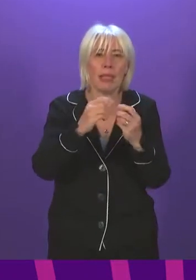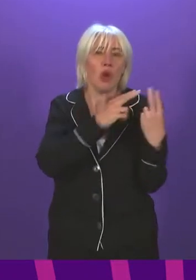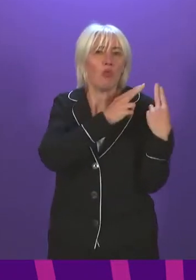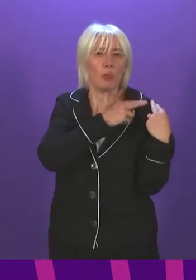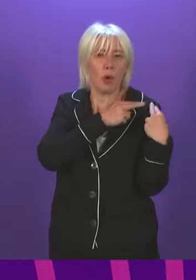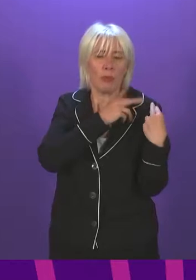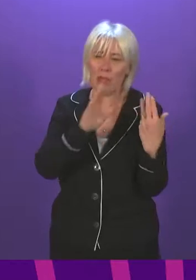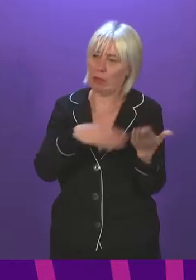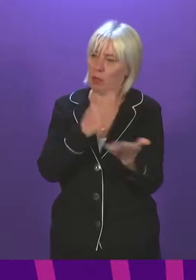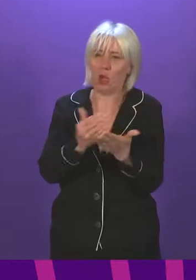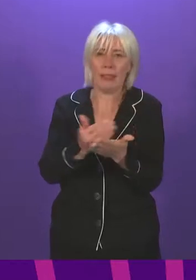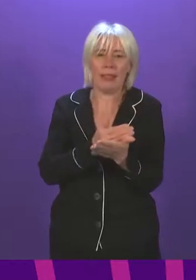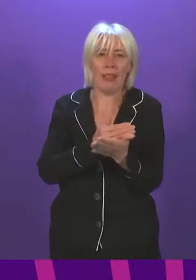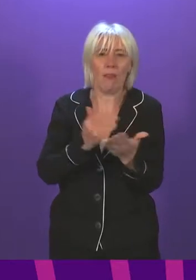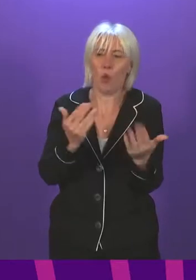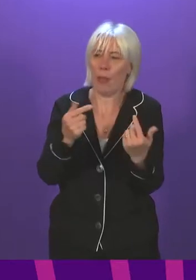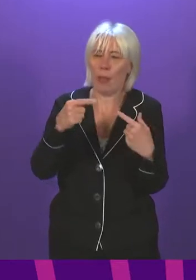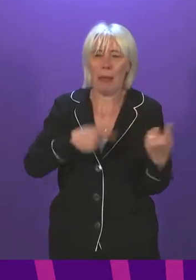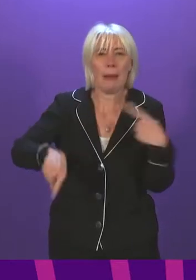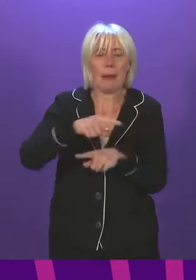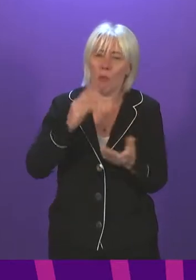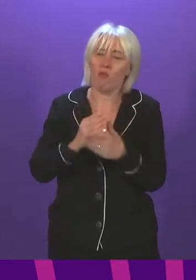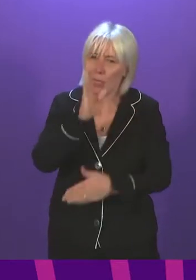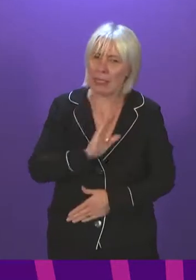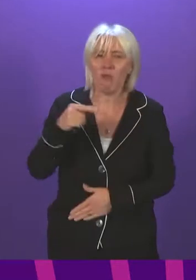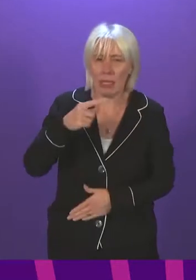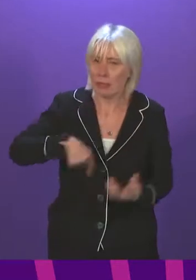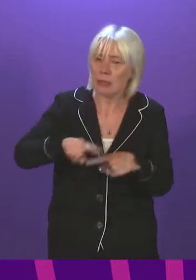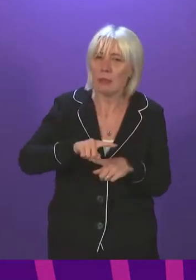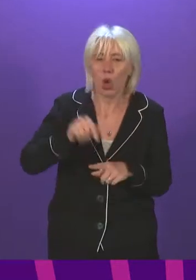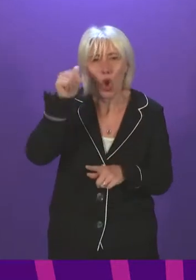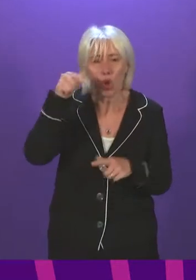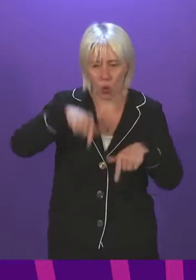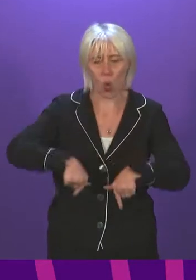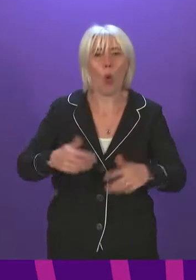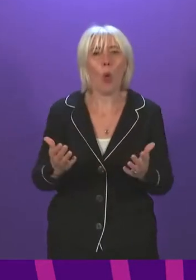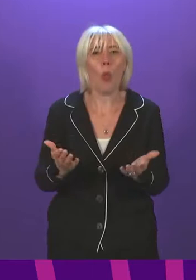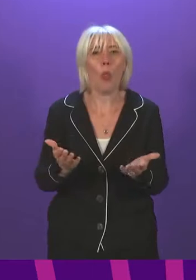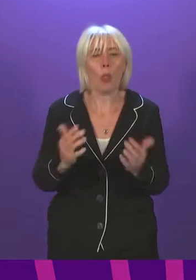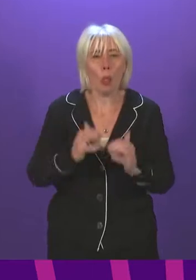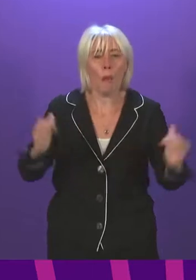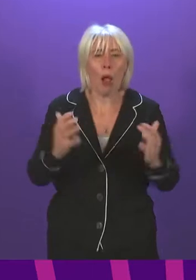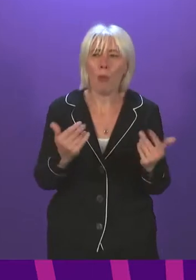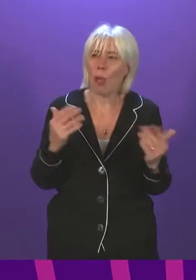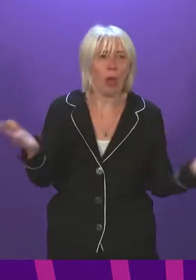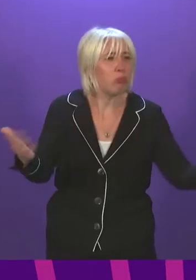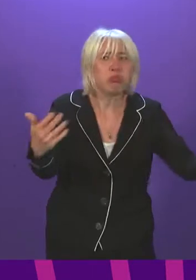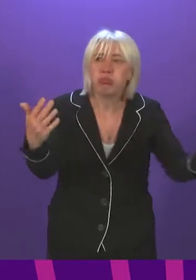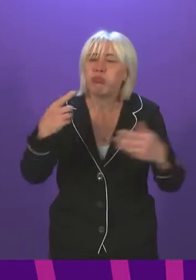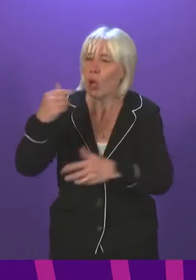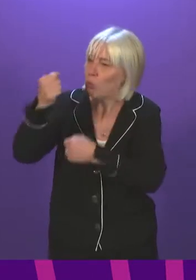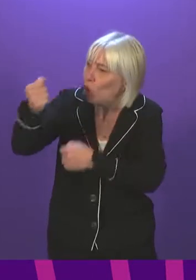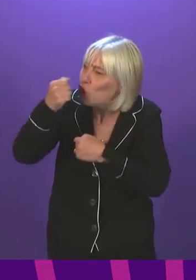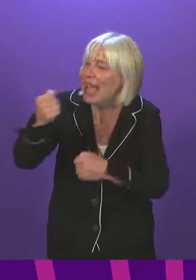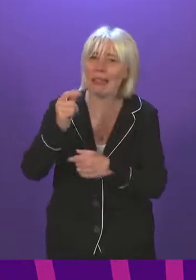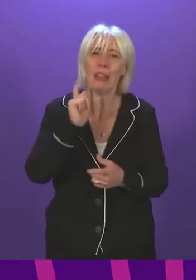provide a safe and welcoming Parliamentary Estate very seriously. As you all know, the Parliament welcomes and facilitates thousands of protests all year